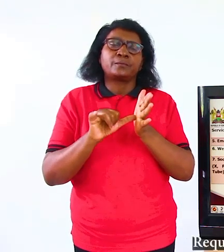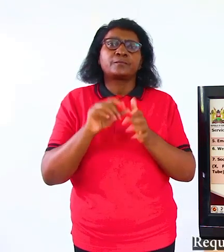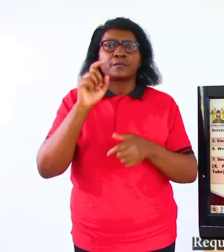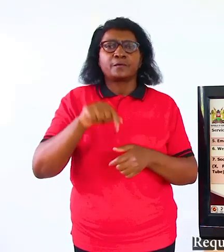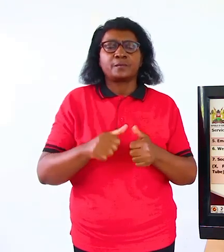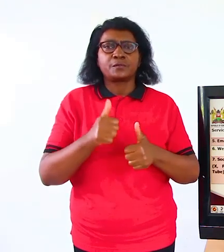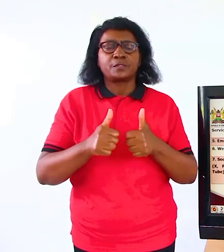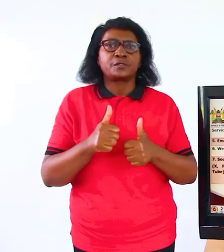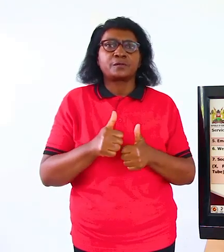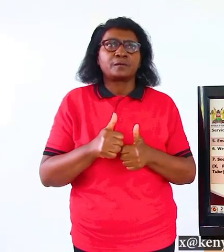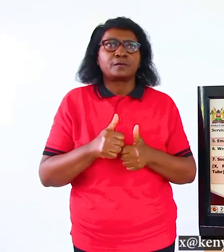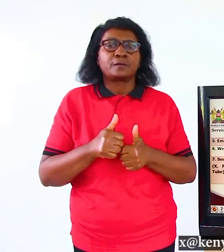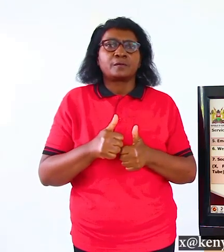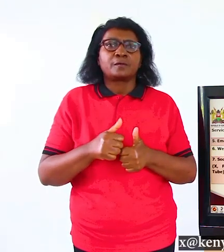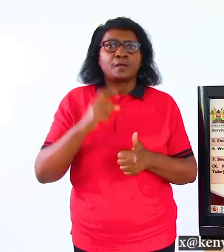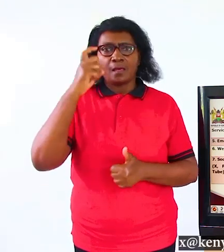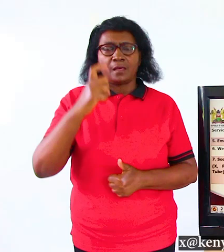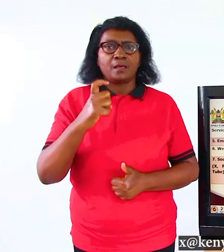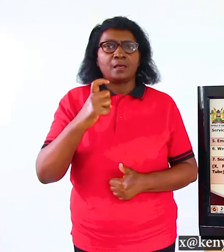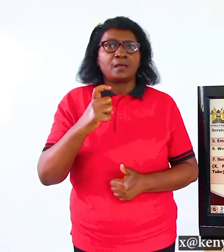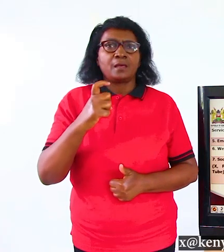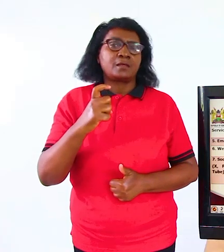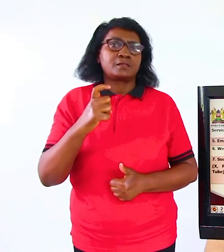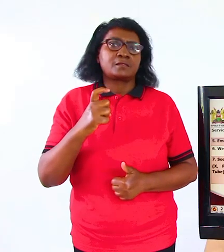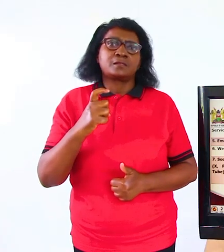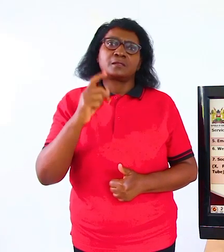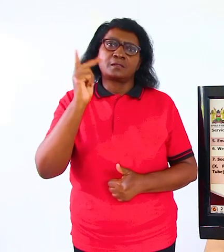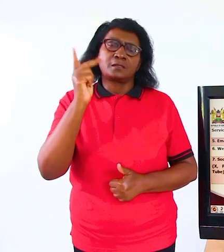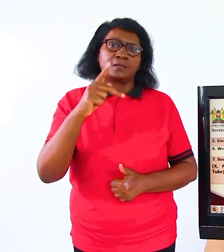Requirements: X at Kenya Pipeline,